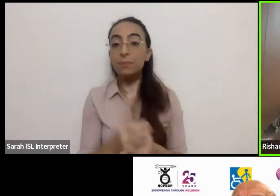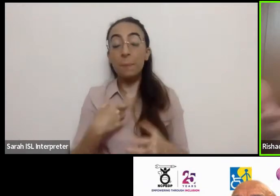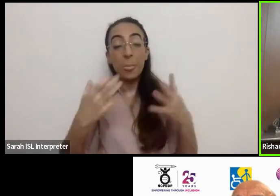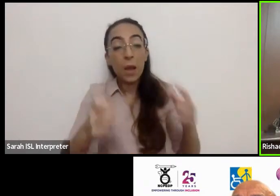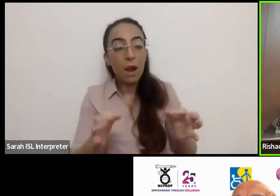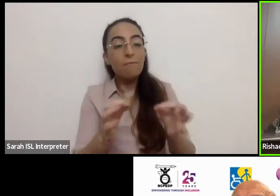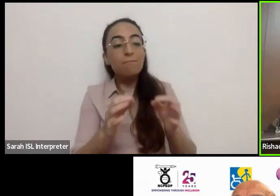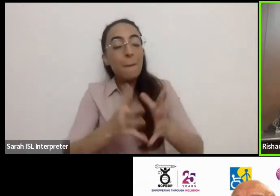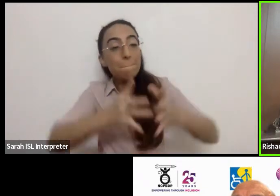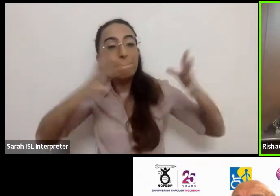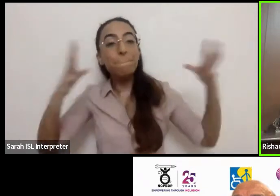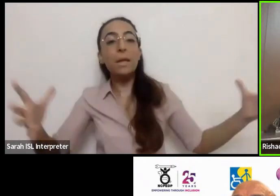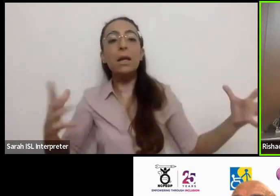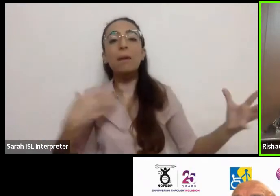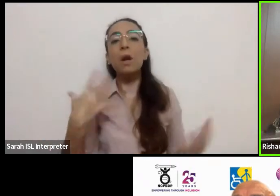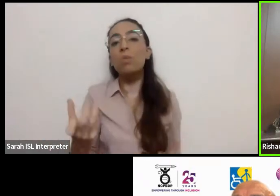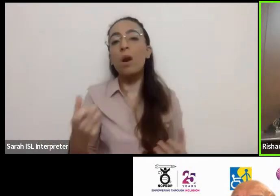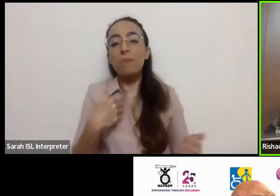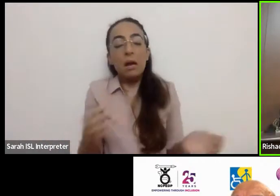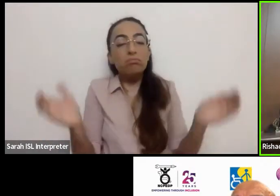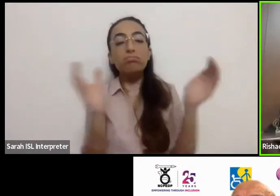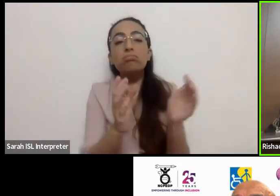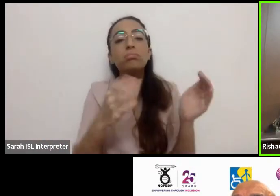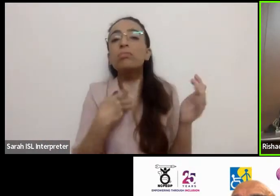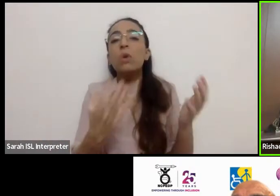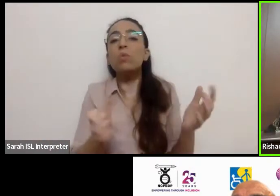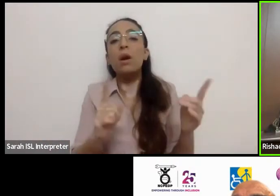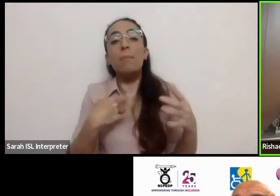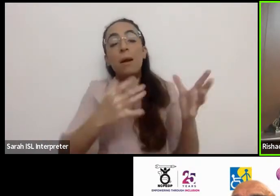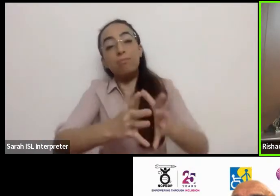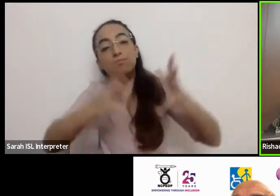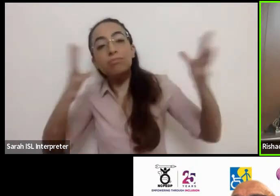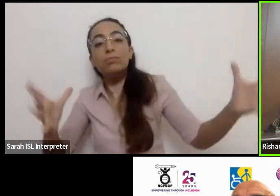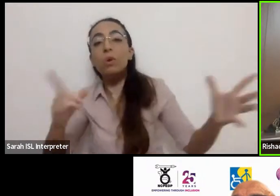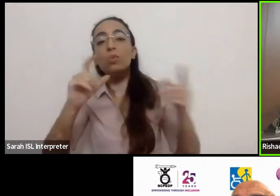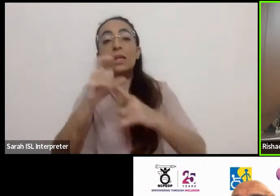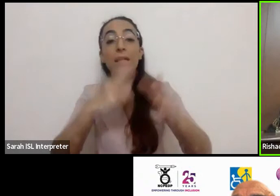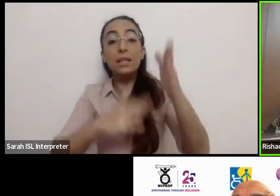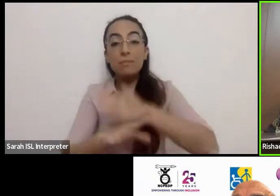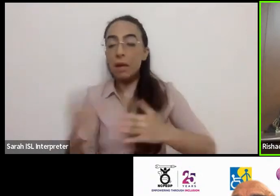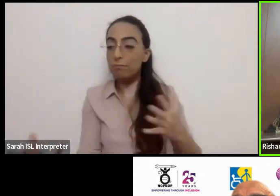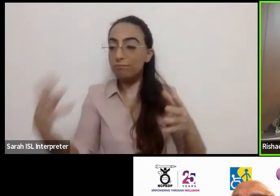and focus on driving scale across assimilation for people with disabilities.